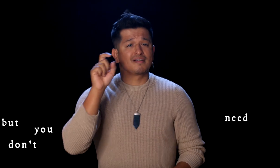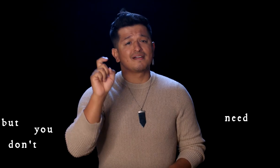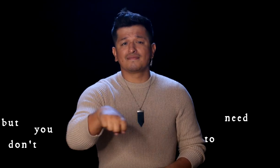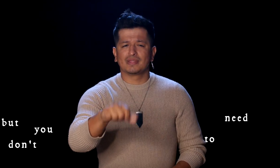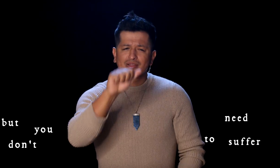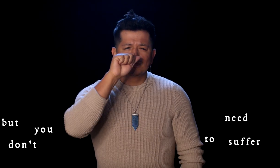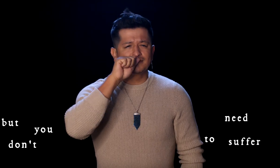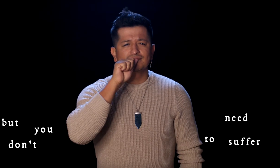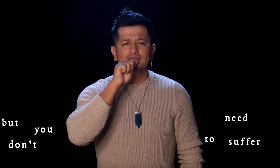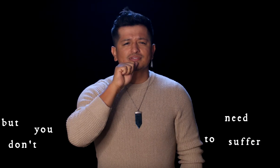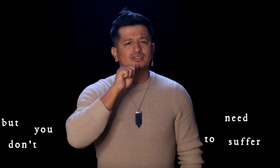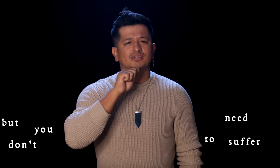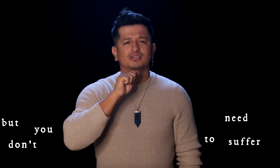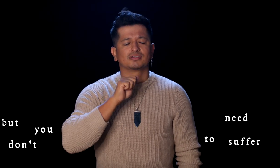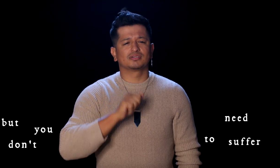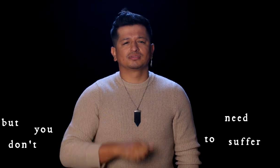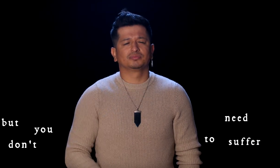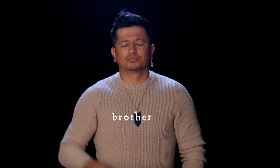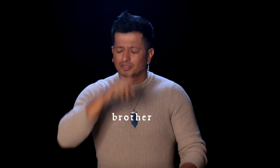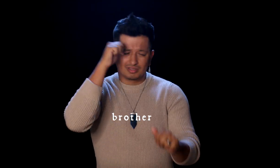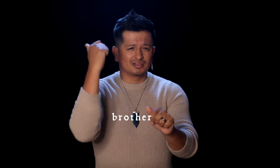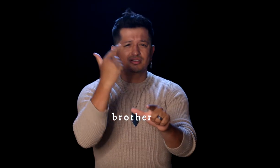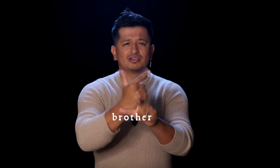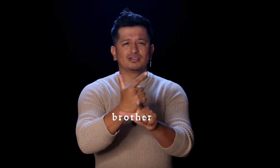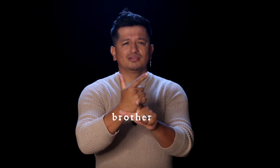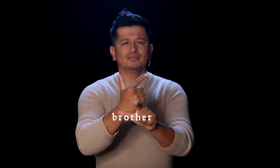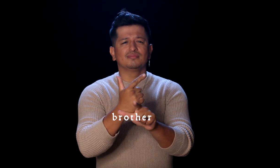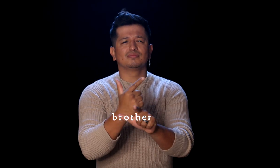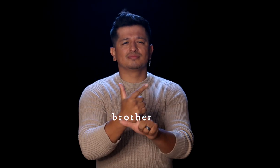don't need to suffer, brother